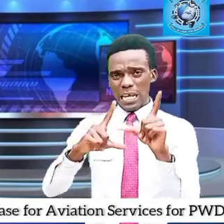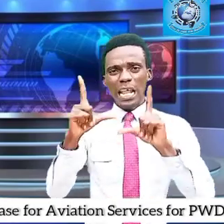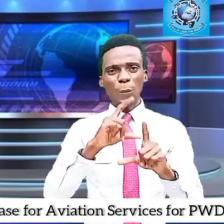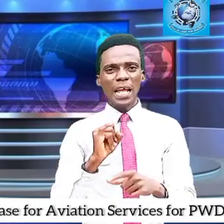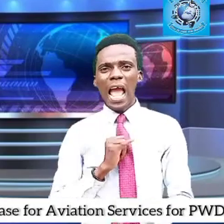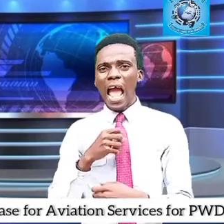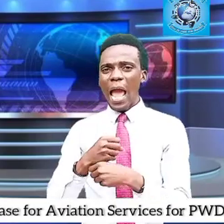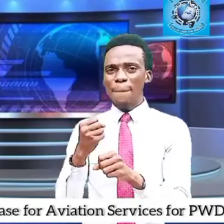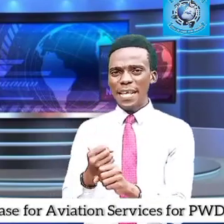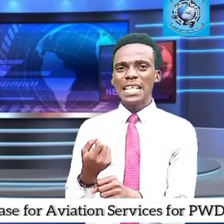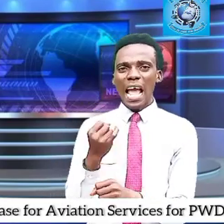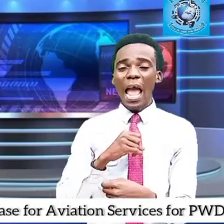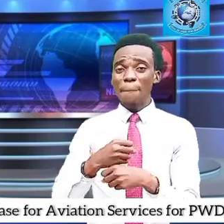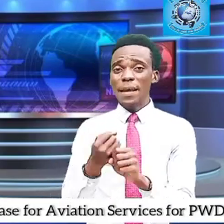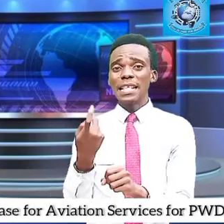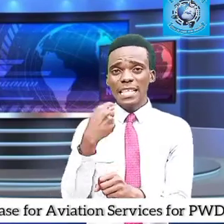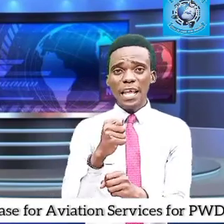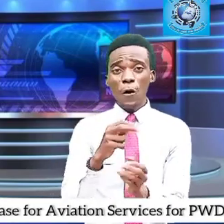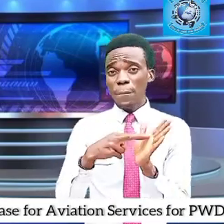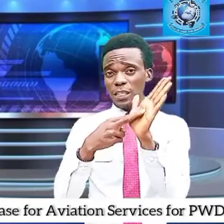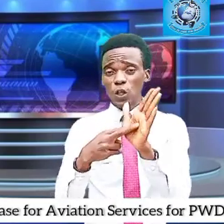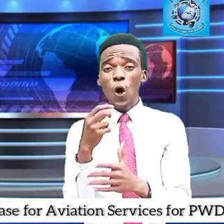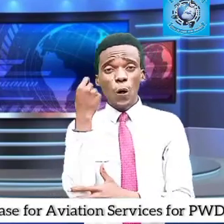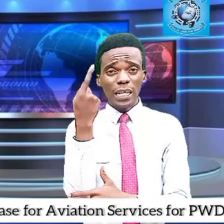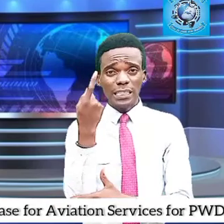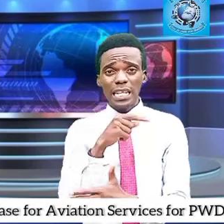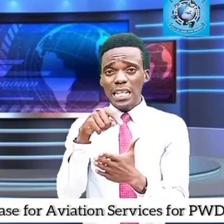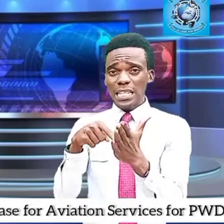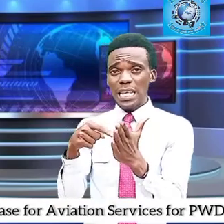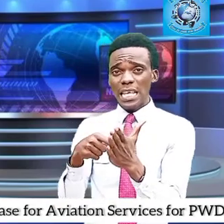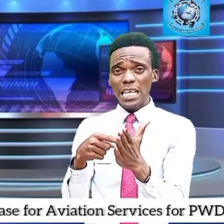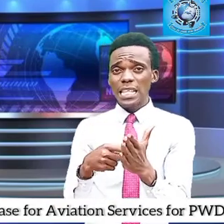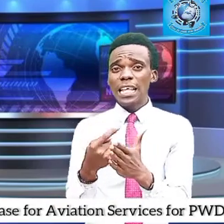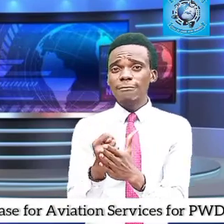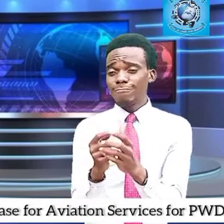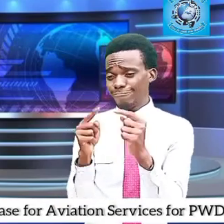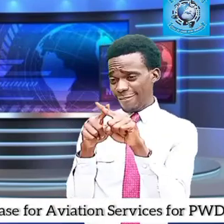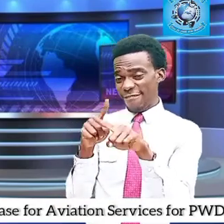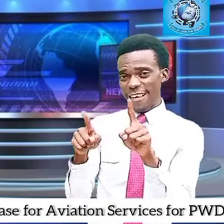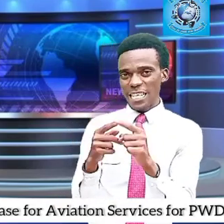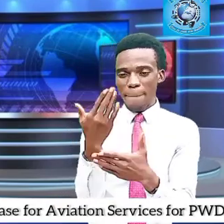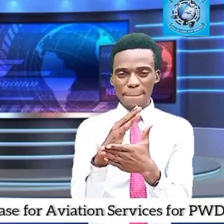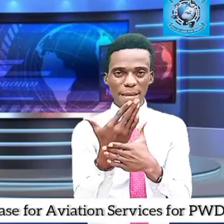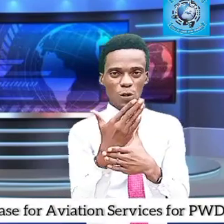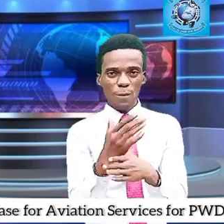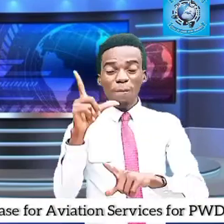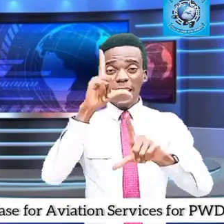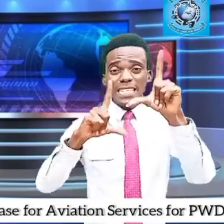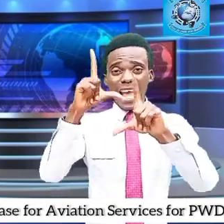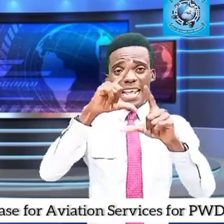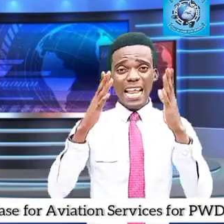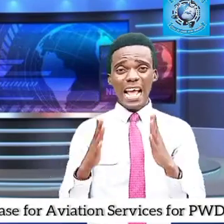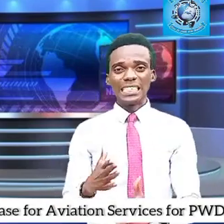made the representative understand the subtle difference between signers